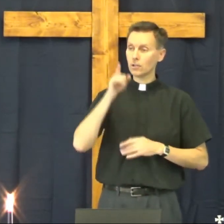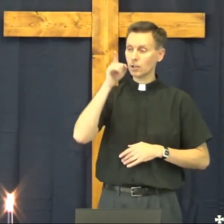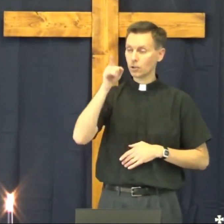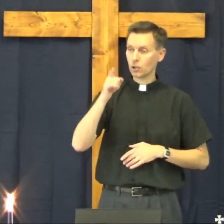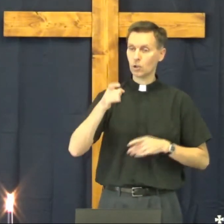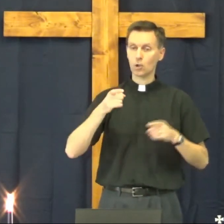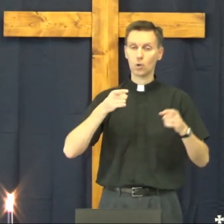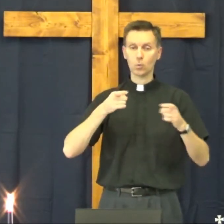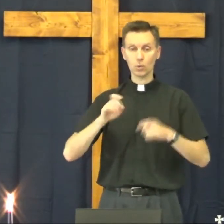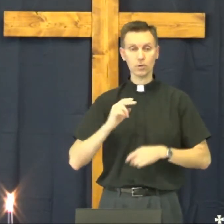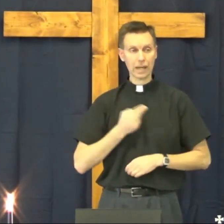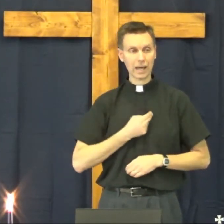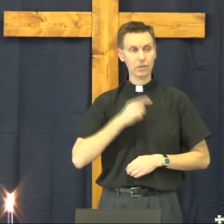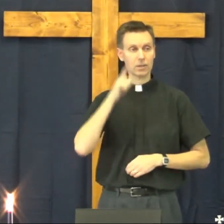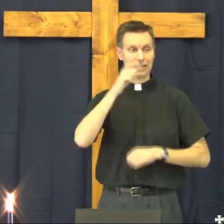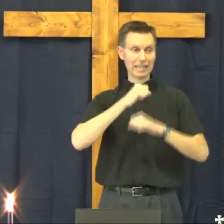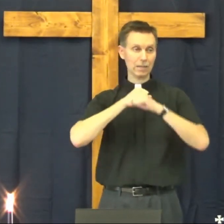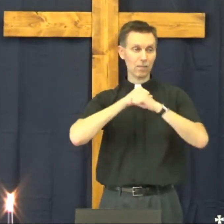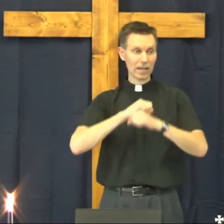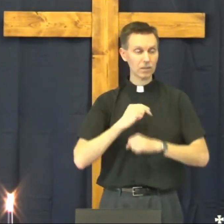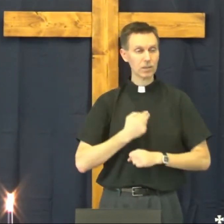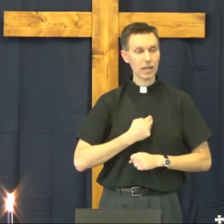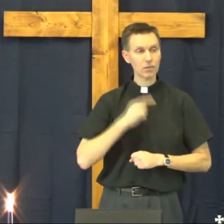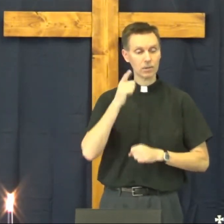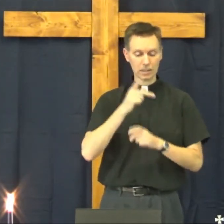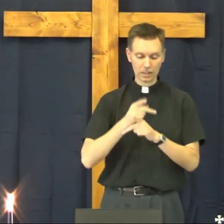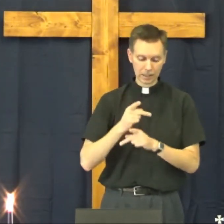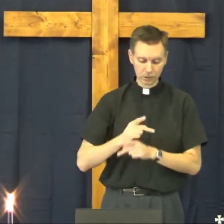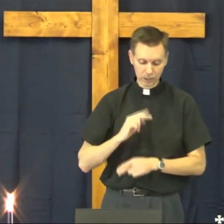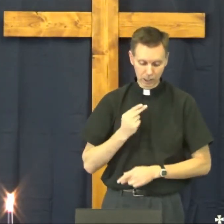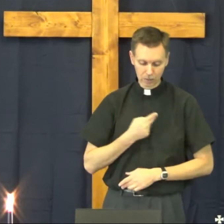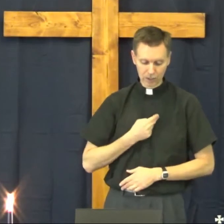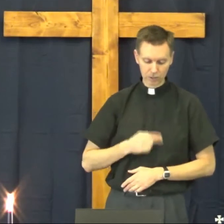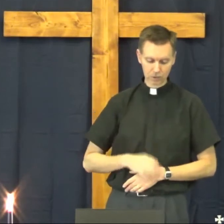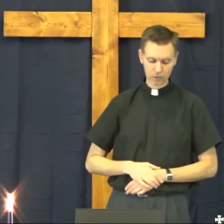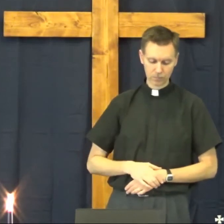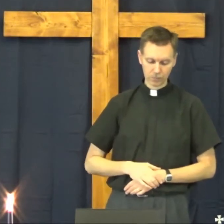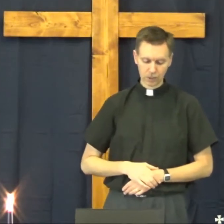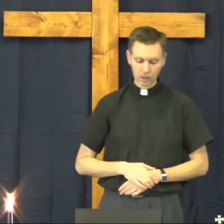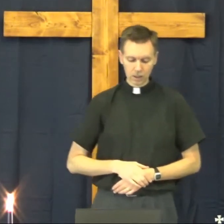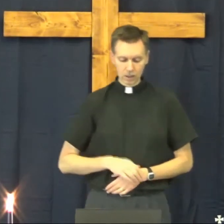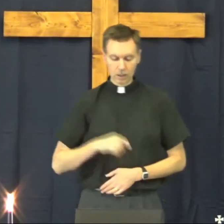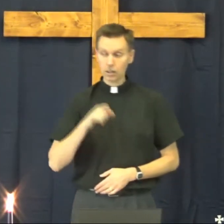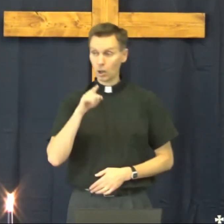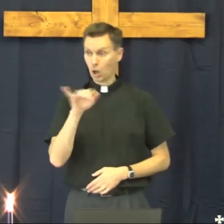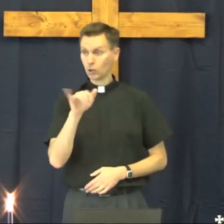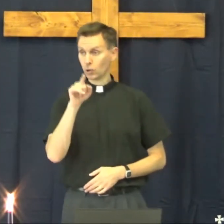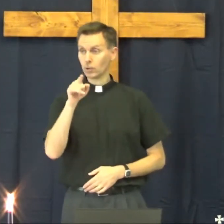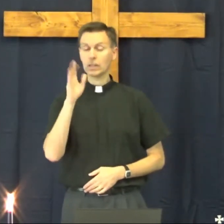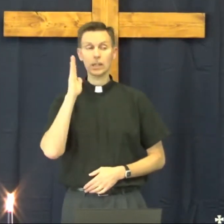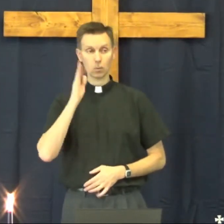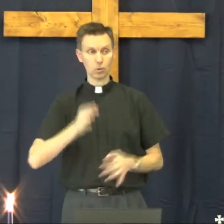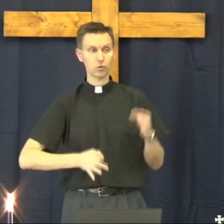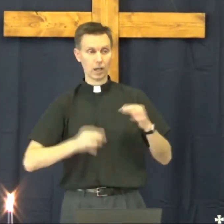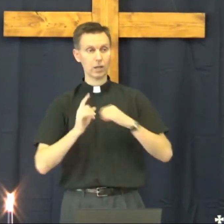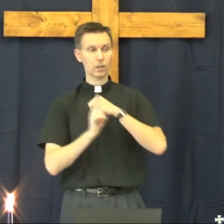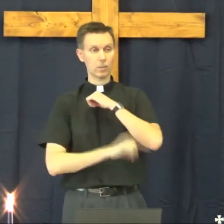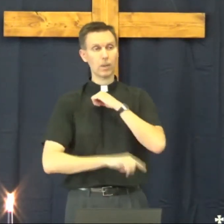Jesus rules us, He defends us, He takes care of us. Also, that He will judge and